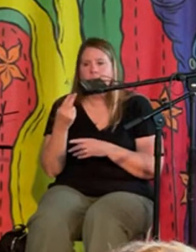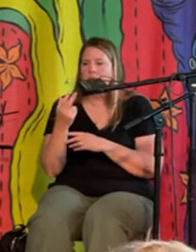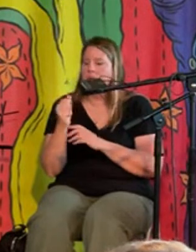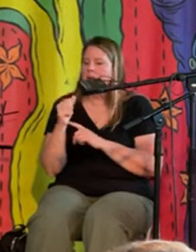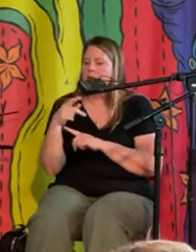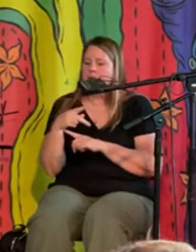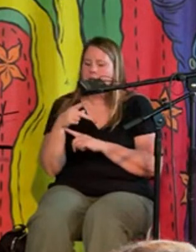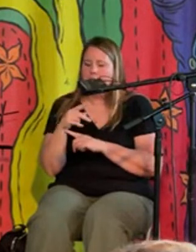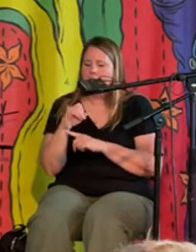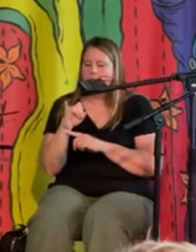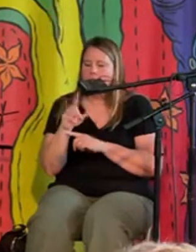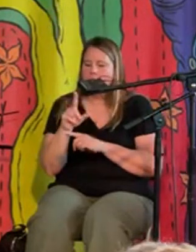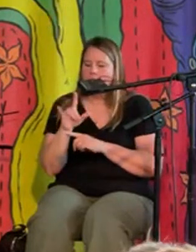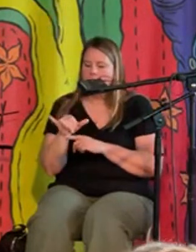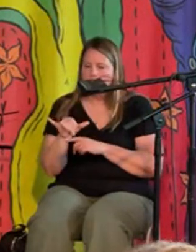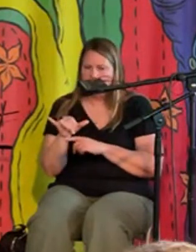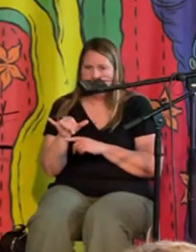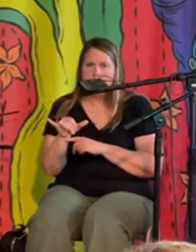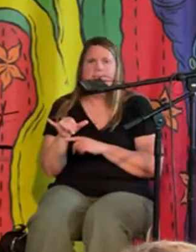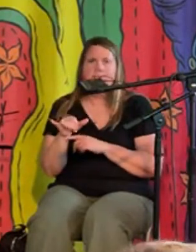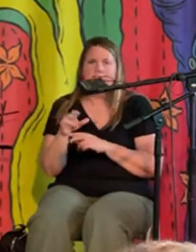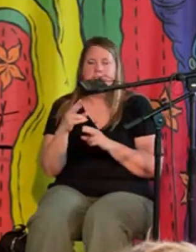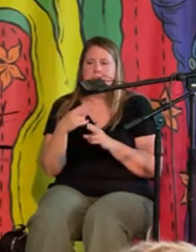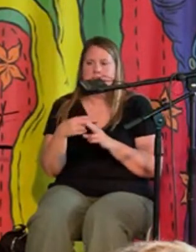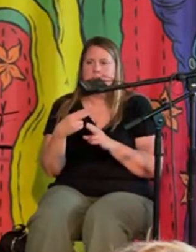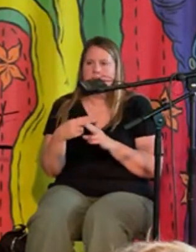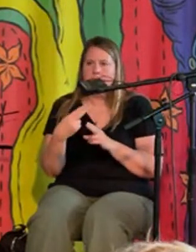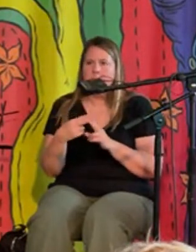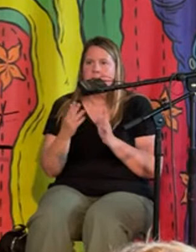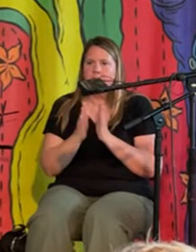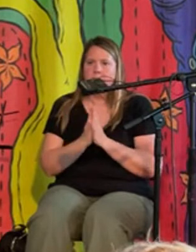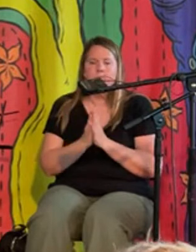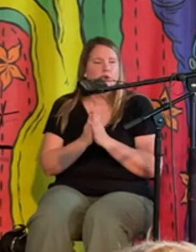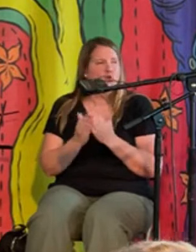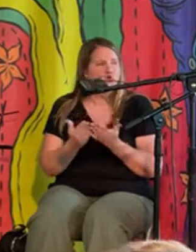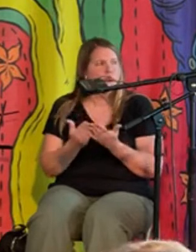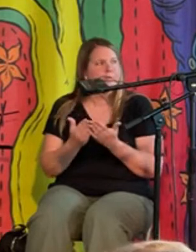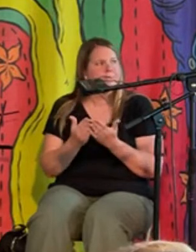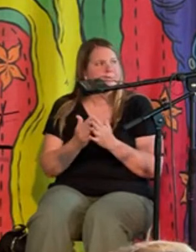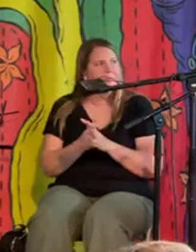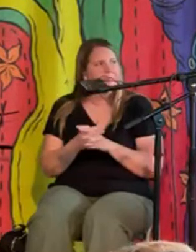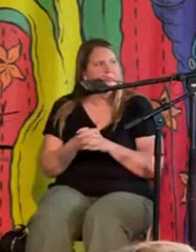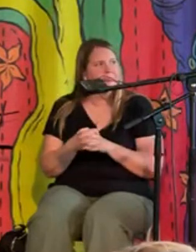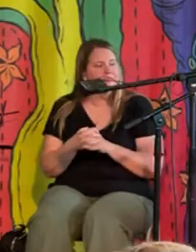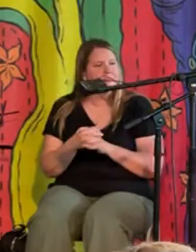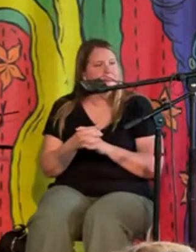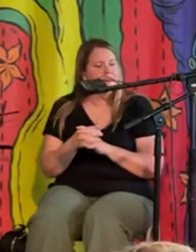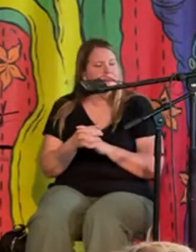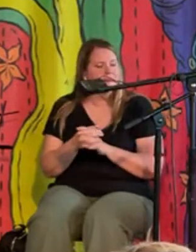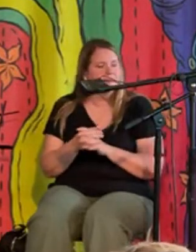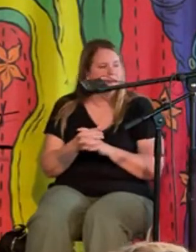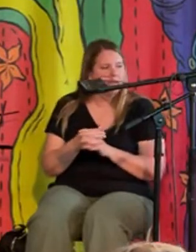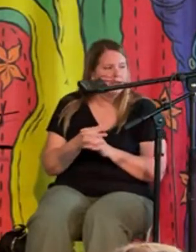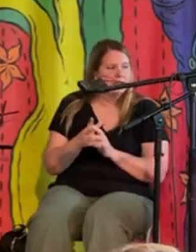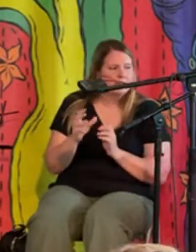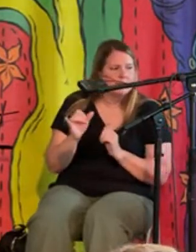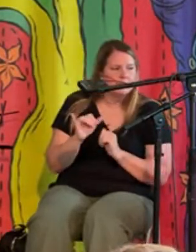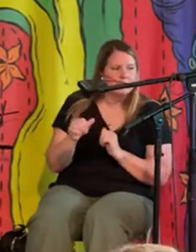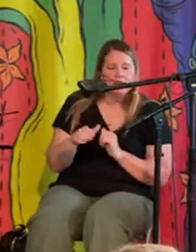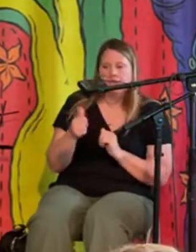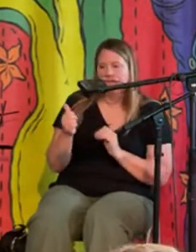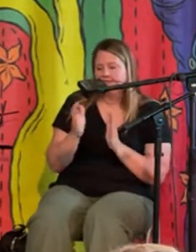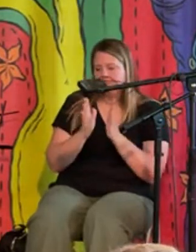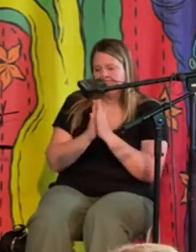about. Still, I think, from a writer named Bruna Schulz, who I also admire still